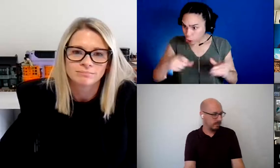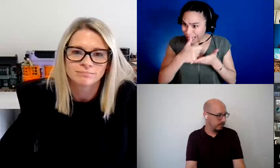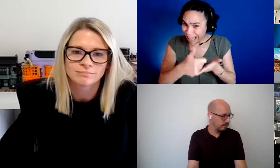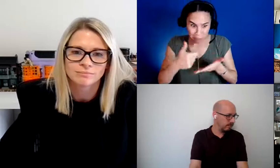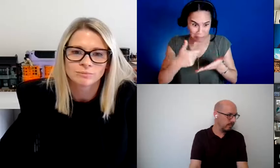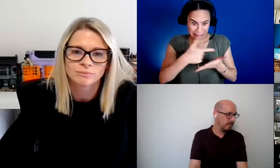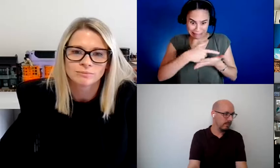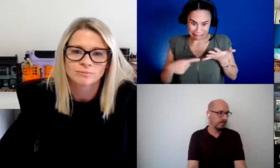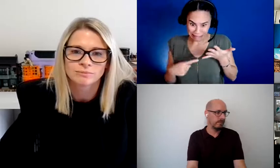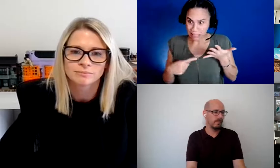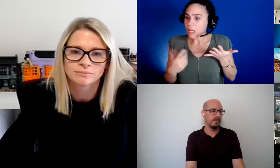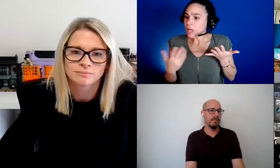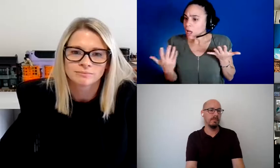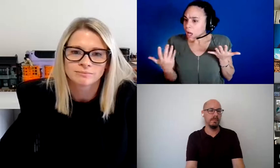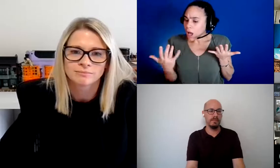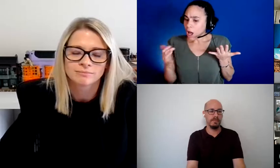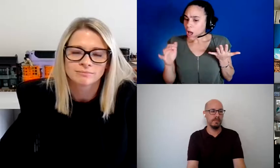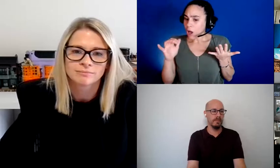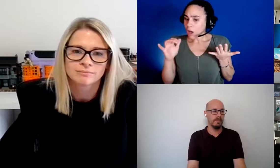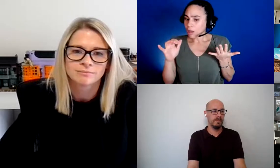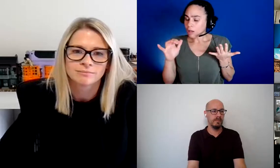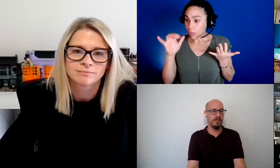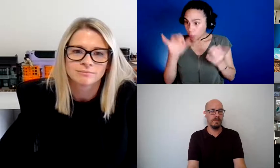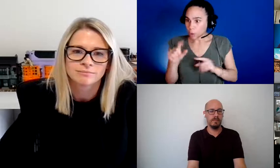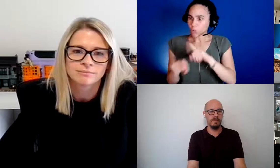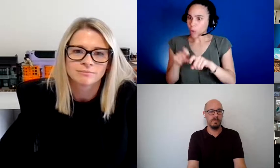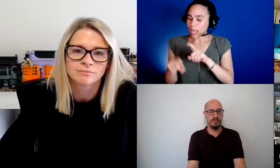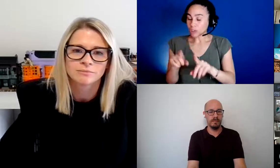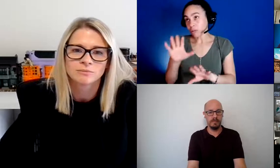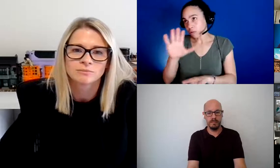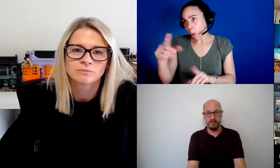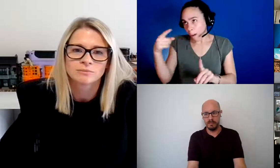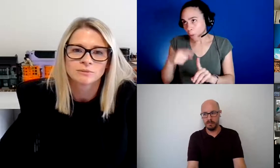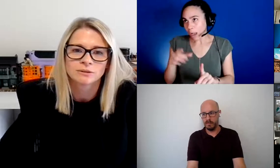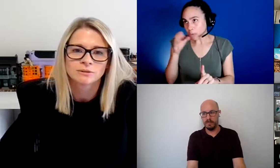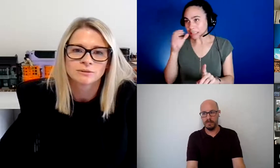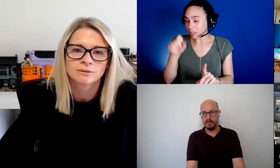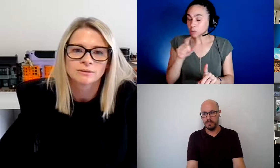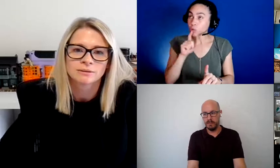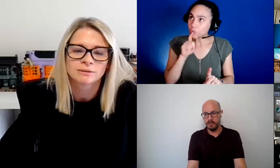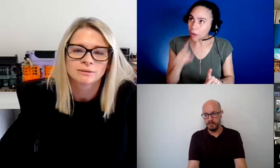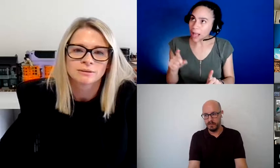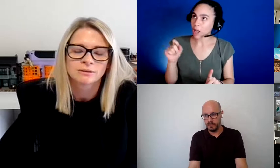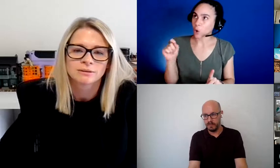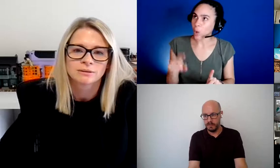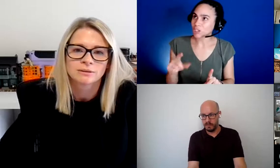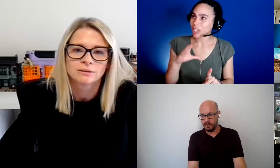point, Christina, very real questions that stop a lot of us from actually getting involved.